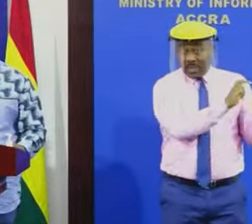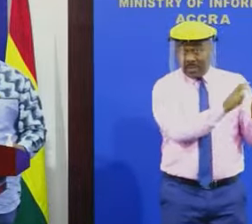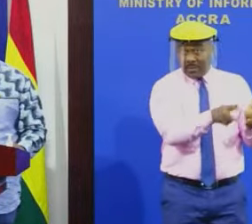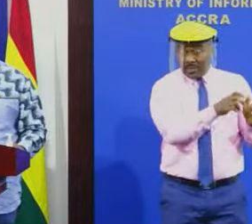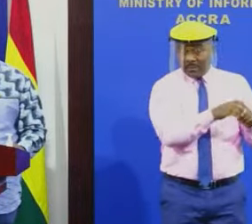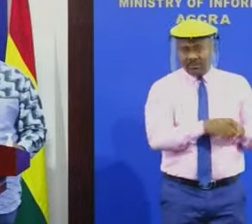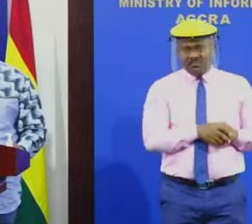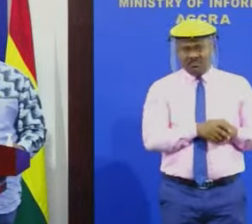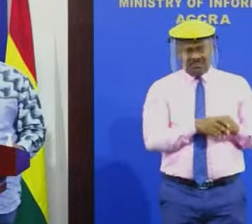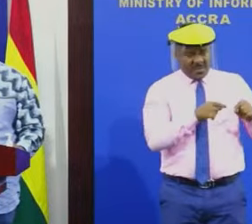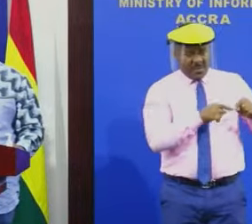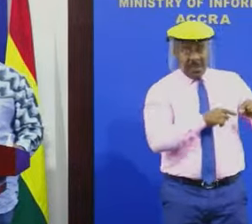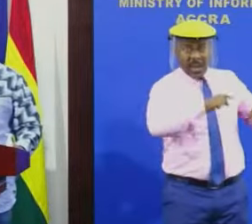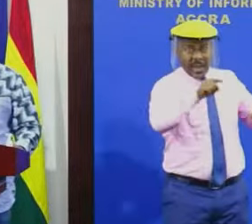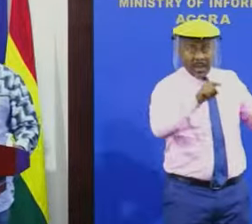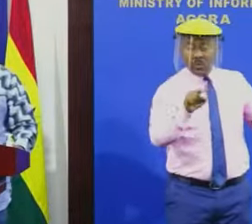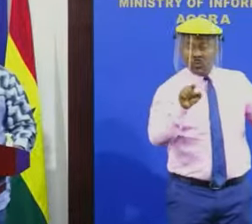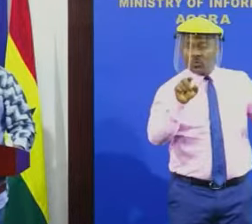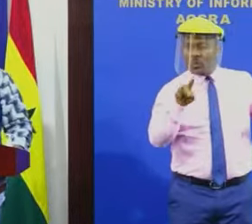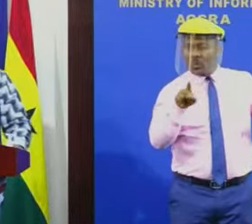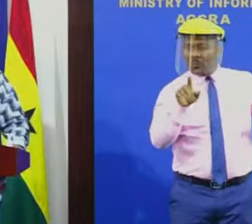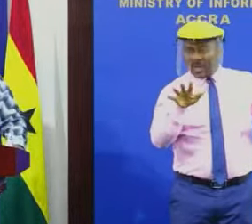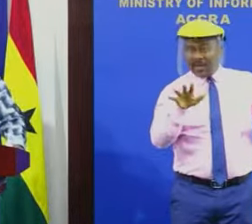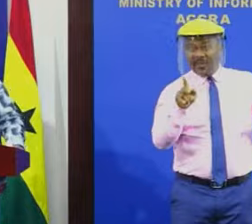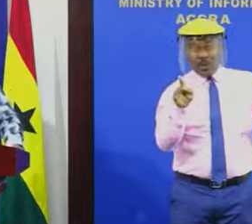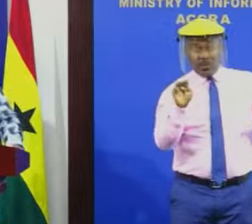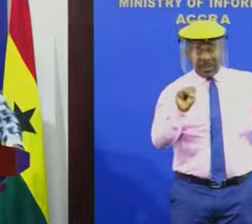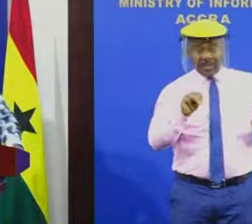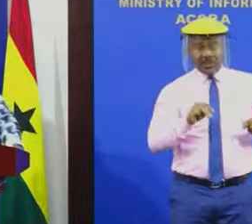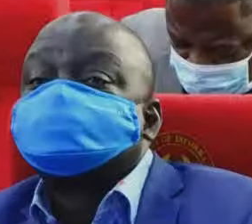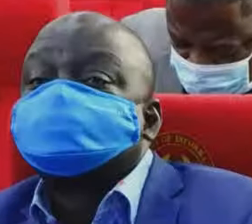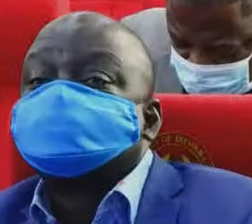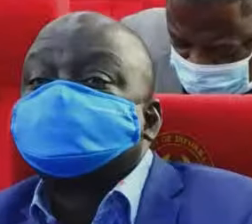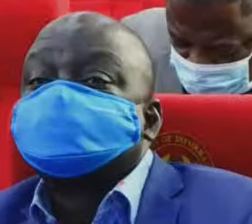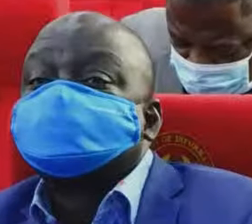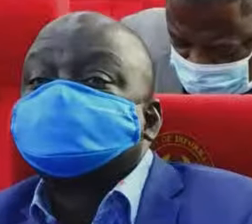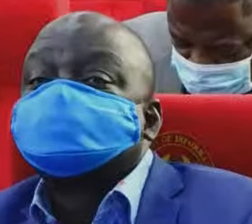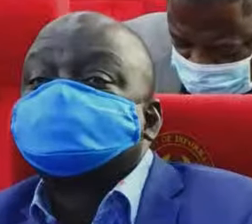distance is about 2.5 kilometers. Then on the